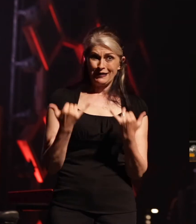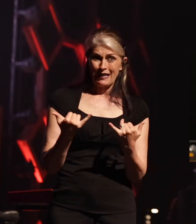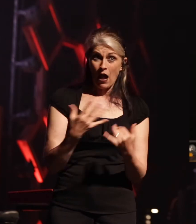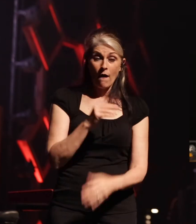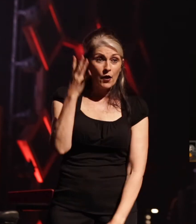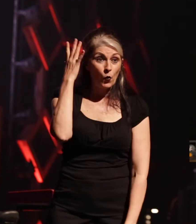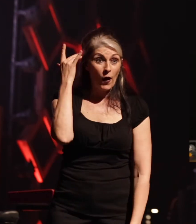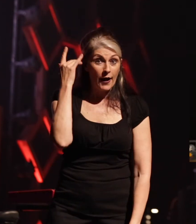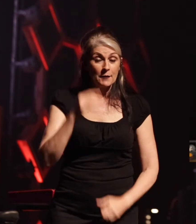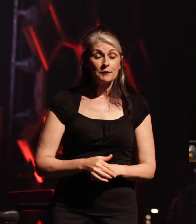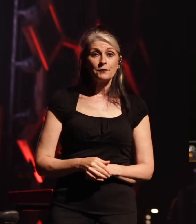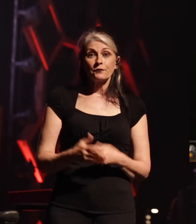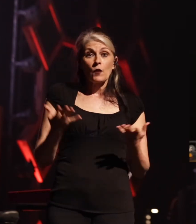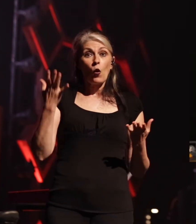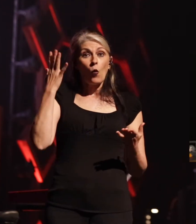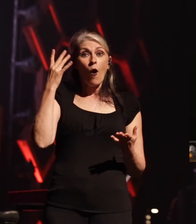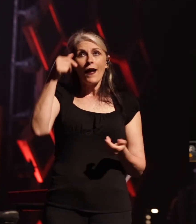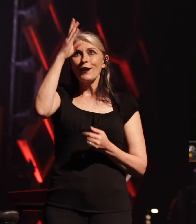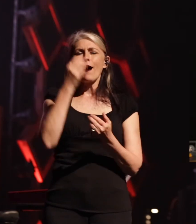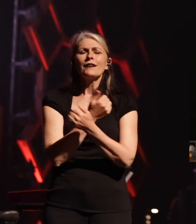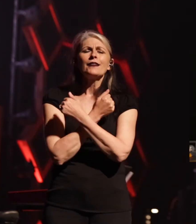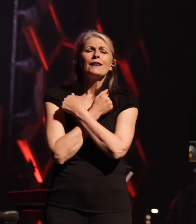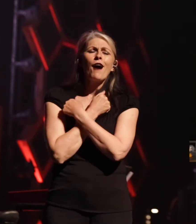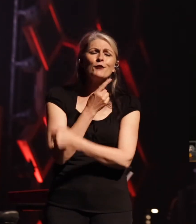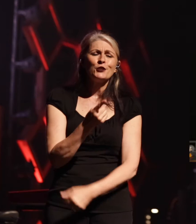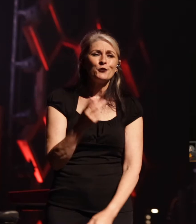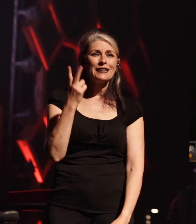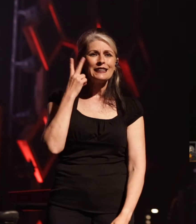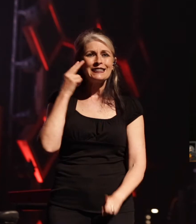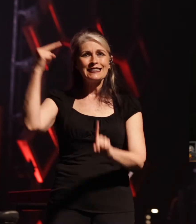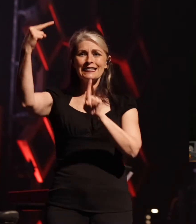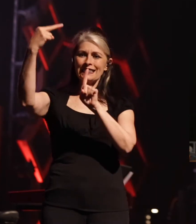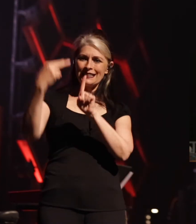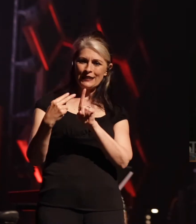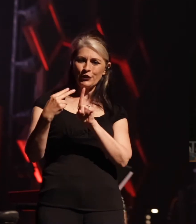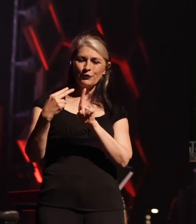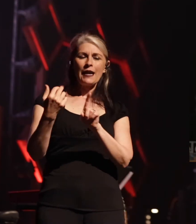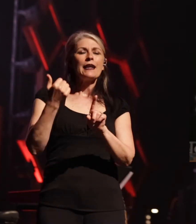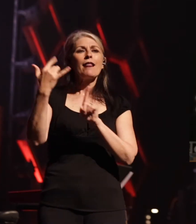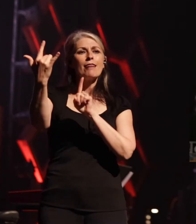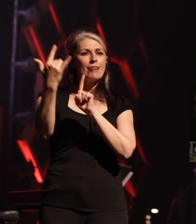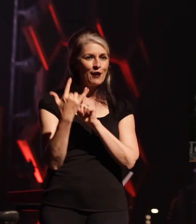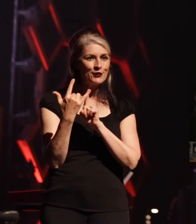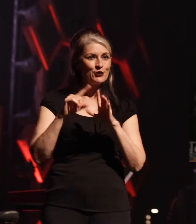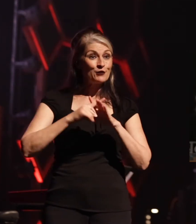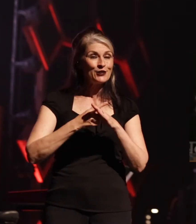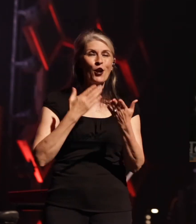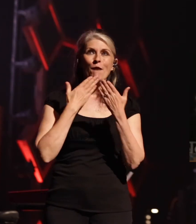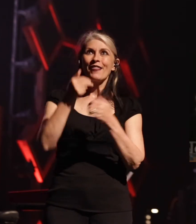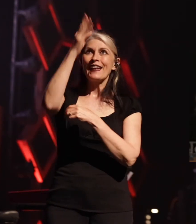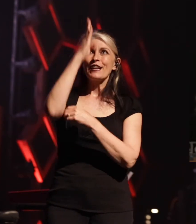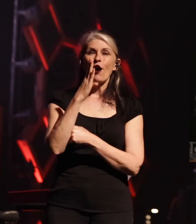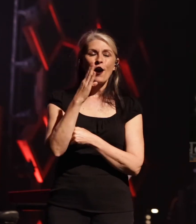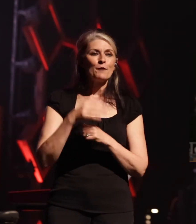Simply because God loves you. He sees you where you're at and he loves you. So let's just start by thanking God. Let's thank